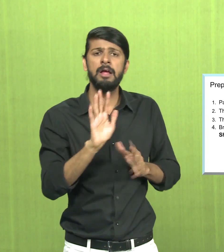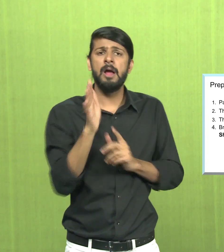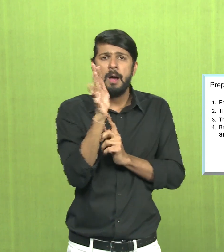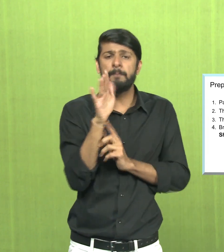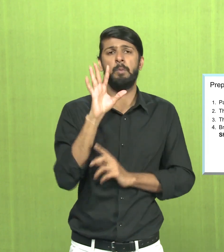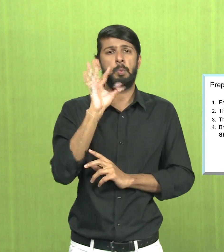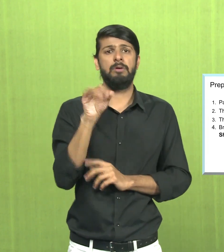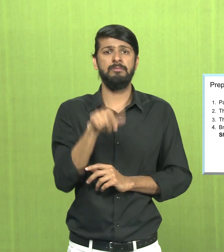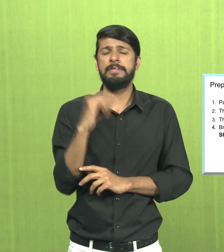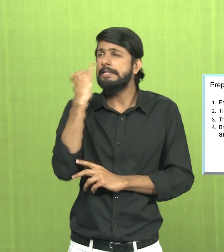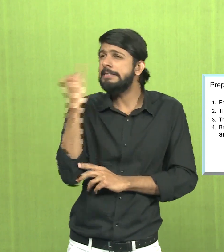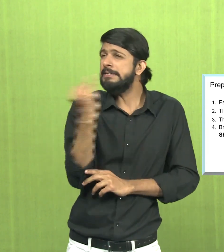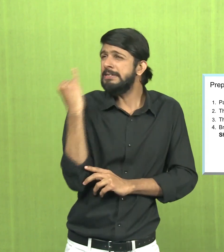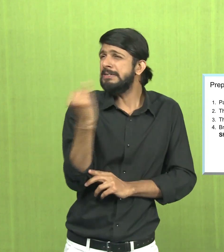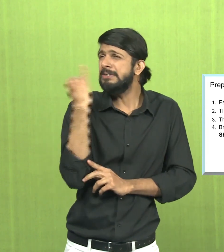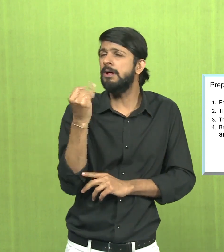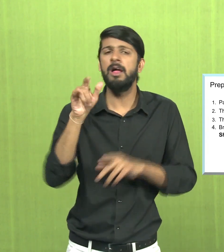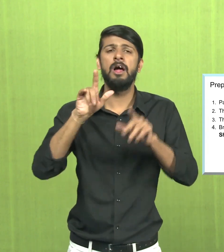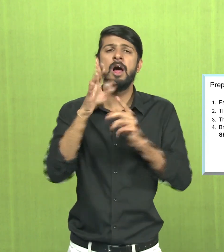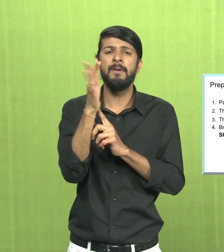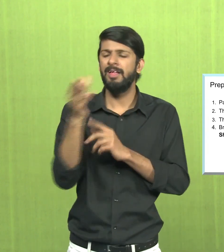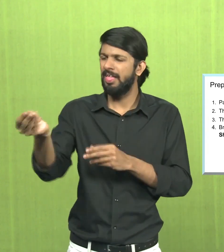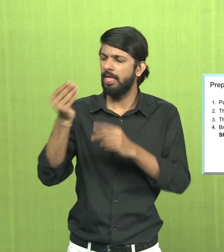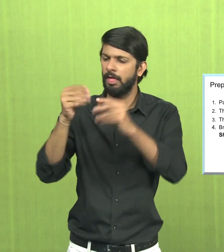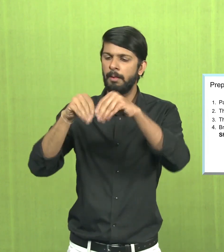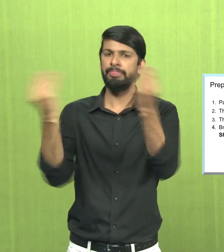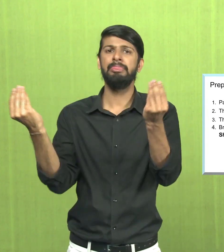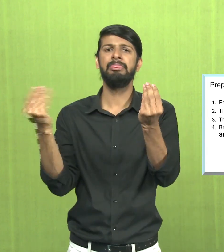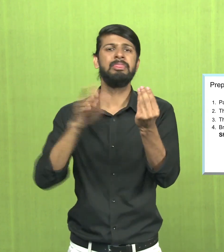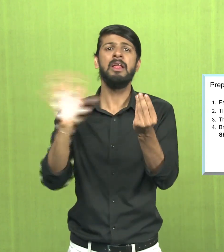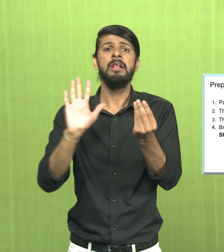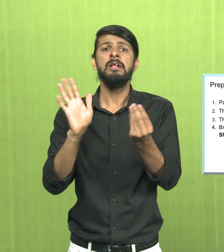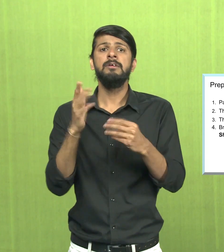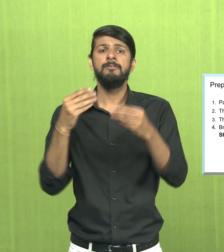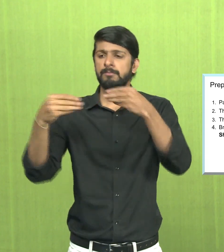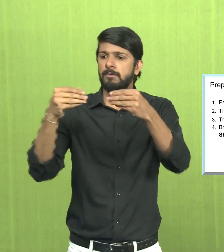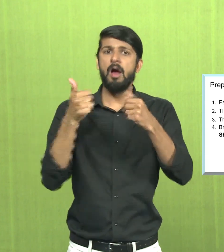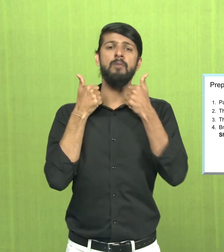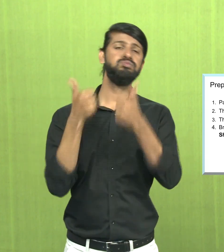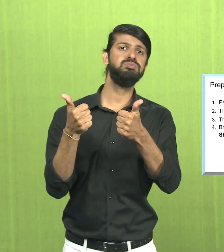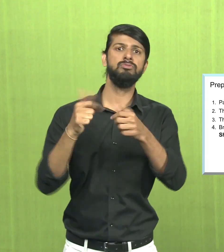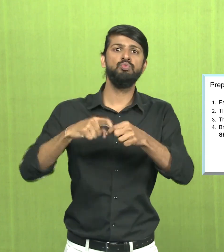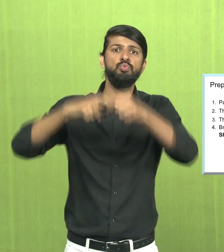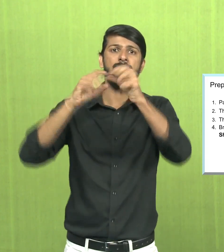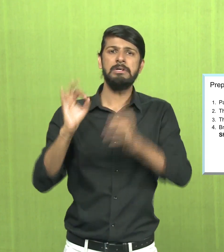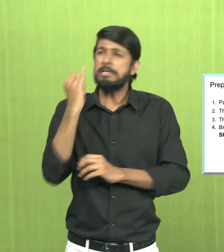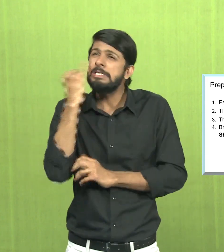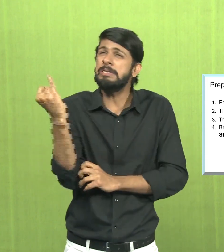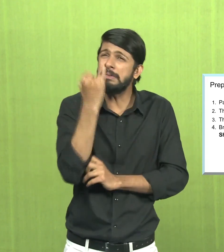There was a little technical problem here, that there were some leaves which were brittle and they would break easily, and they